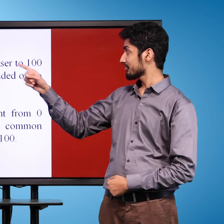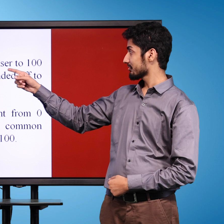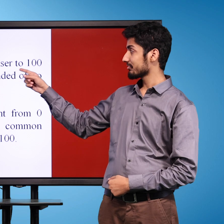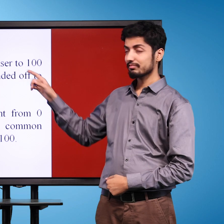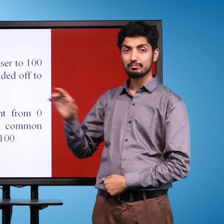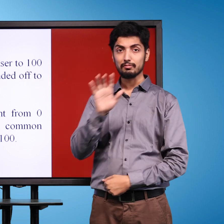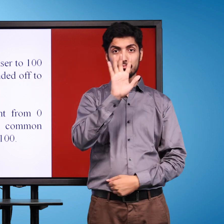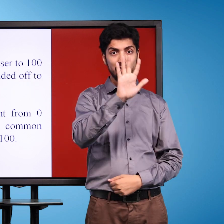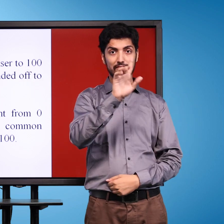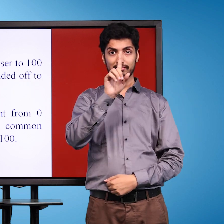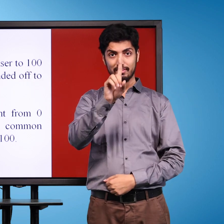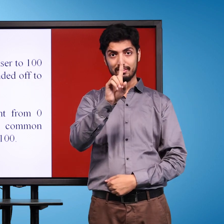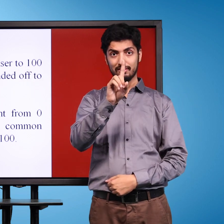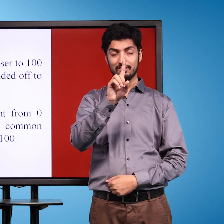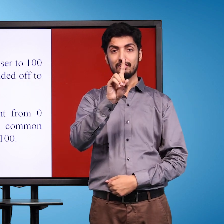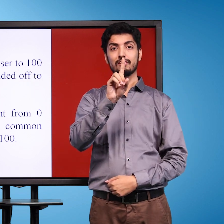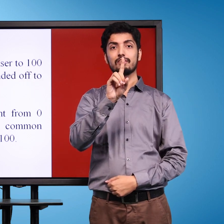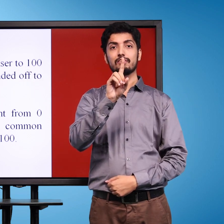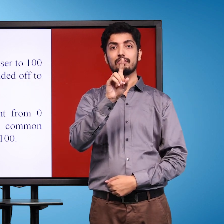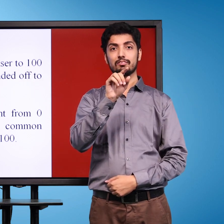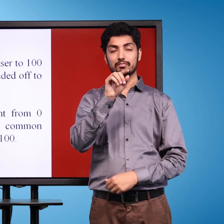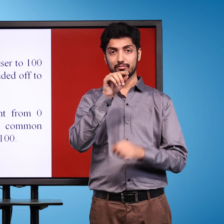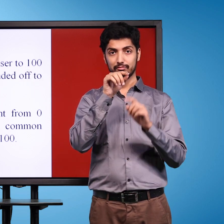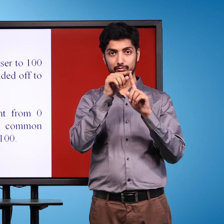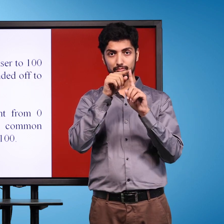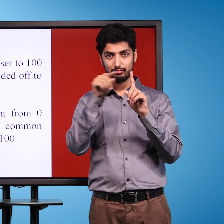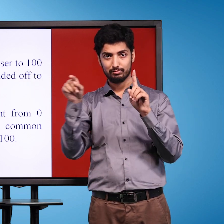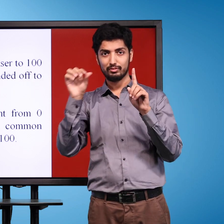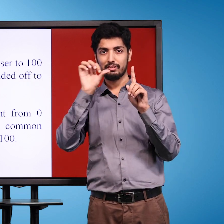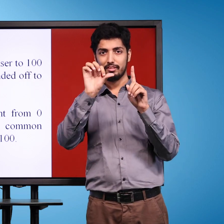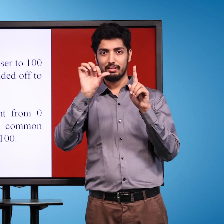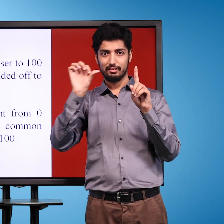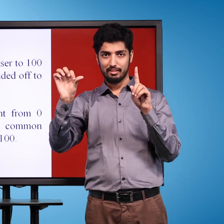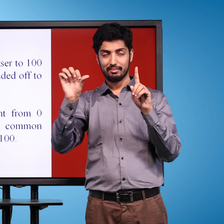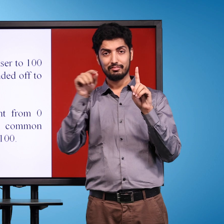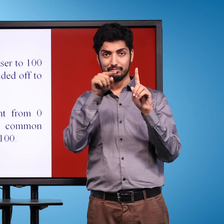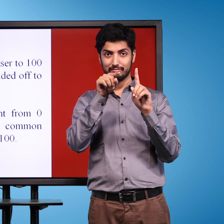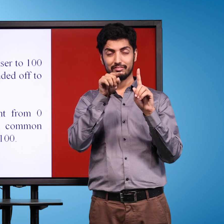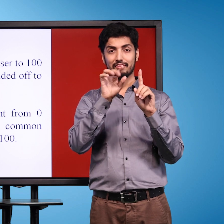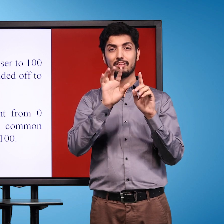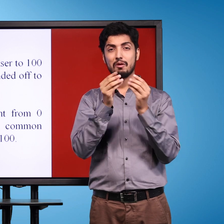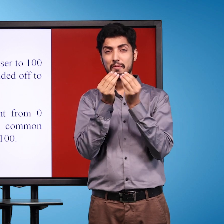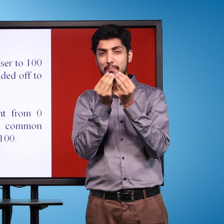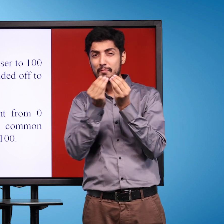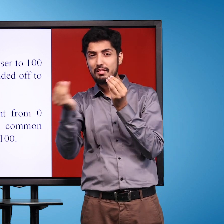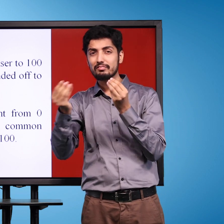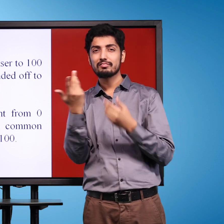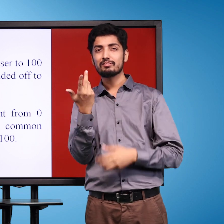Numbers 51 to 99 are closer to 100 than to 0, and so are rounded off